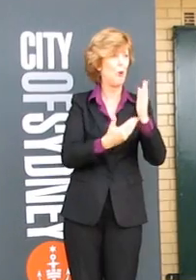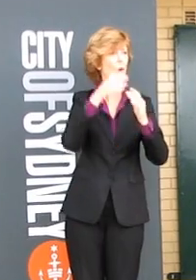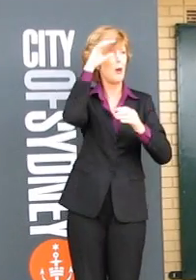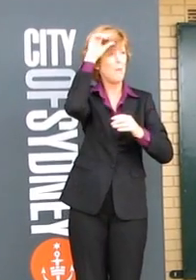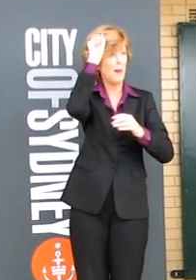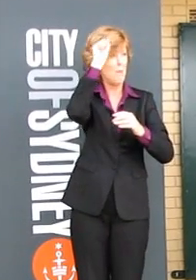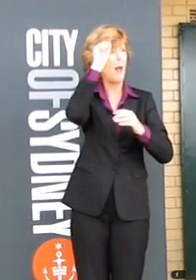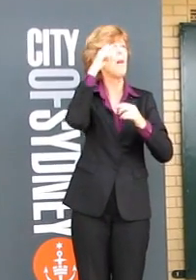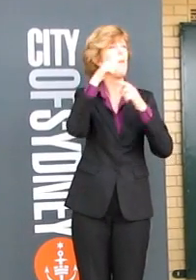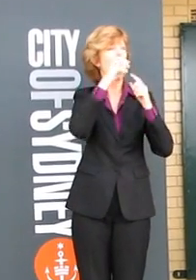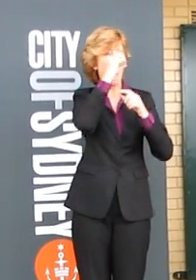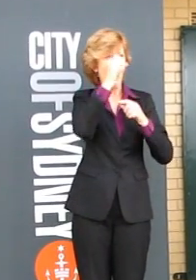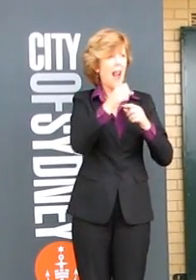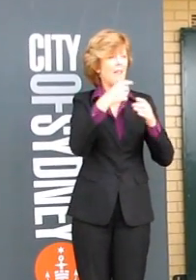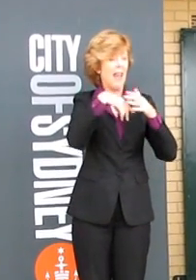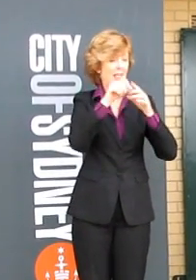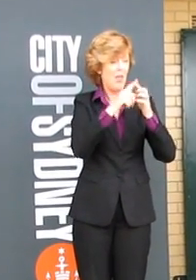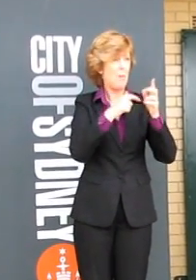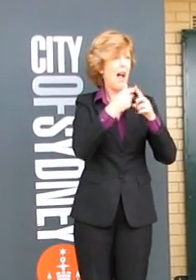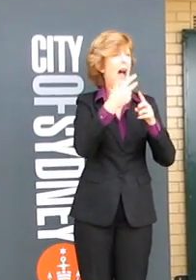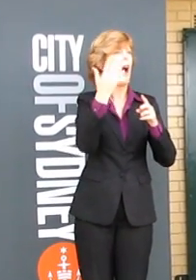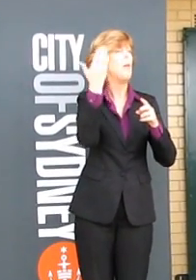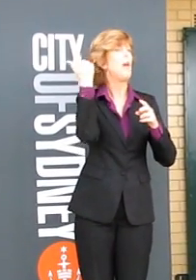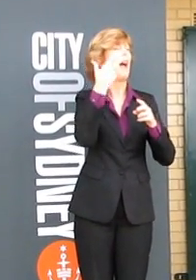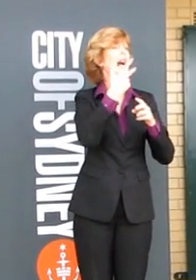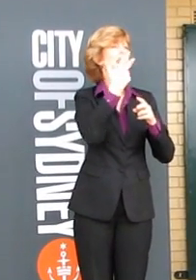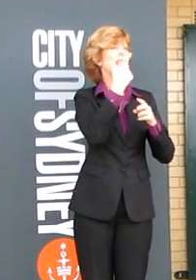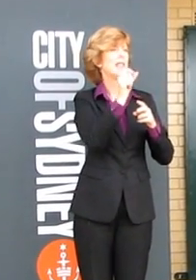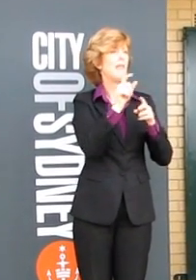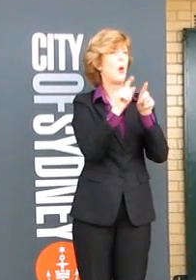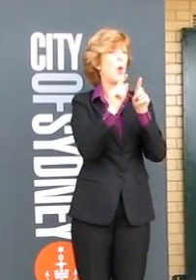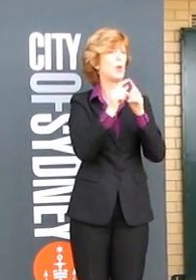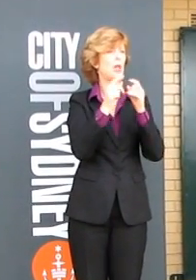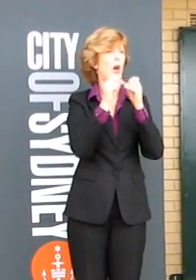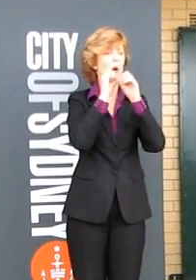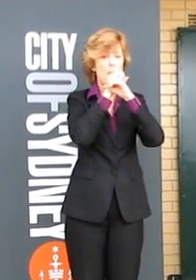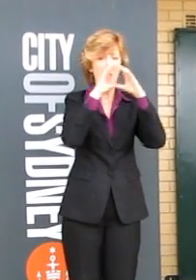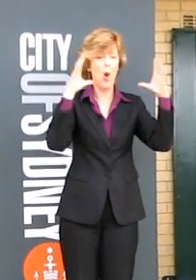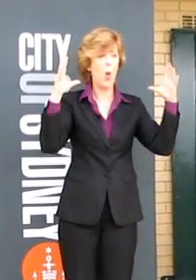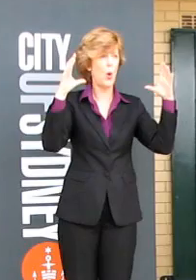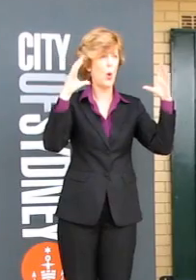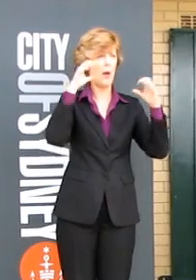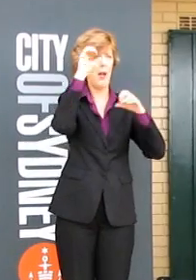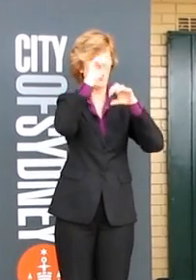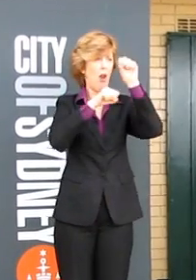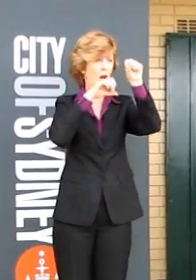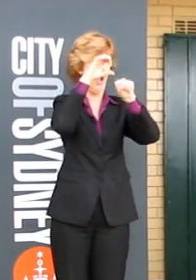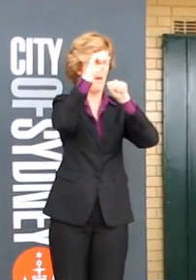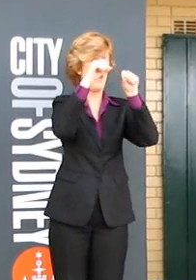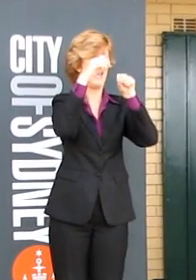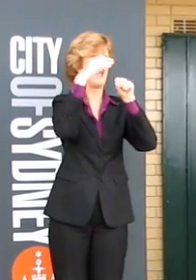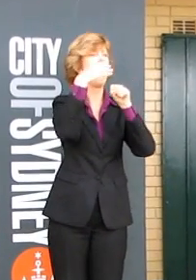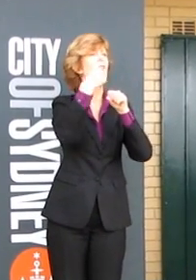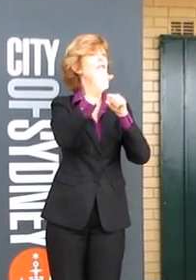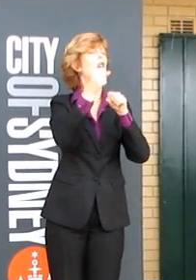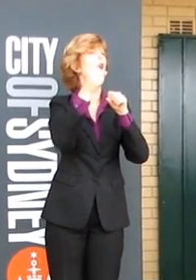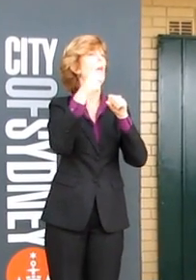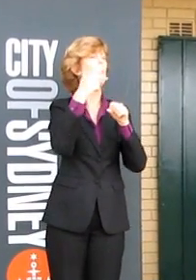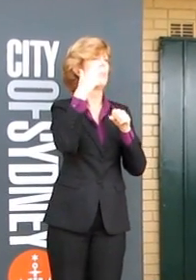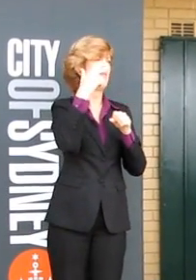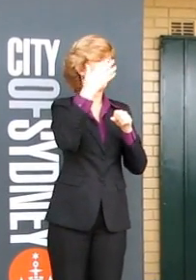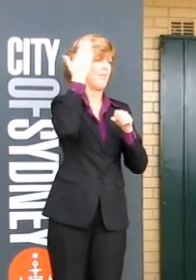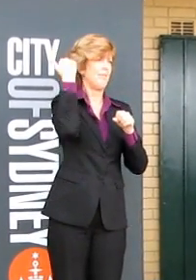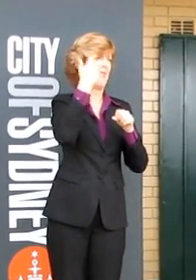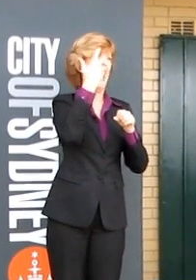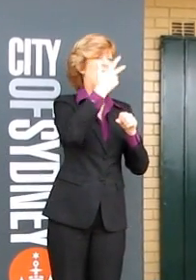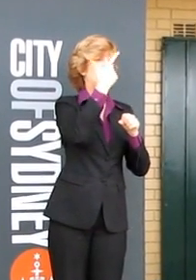1870. And there's a balloon structure recalling the balloon ride from Prince Alfred Park to Redfern by balloonist Thomas Gale in September